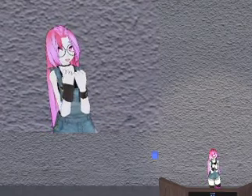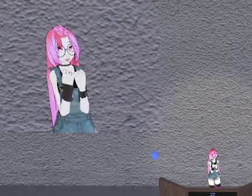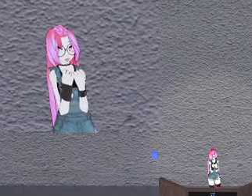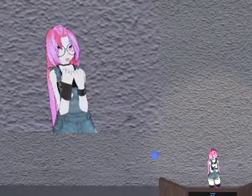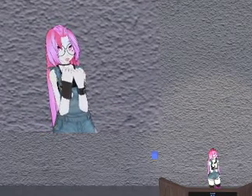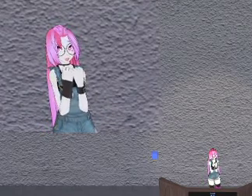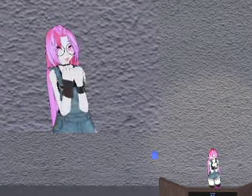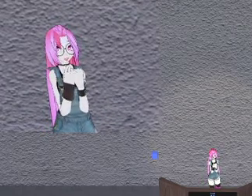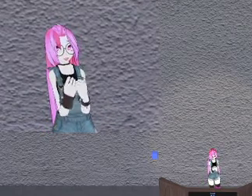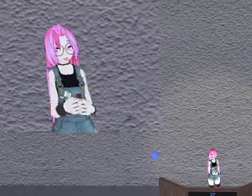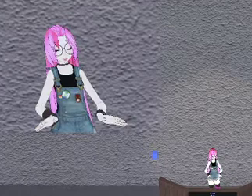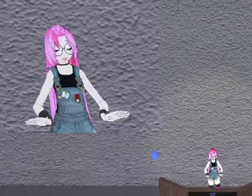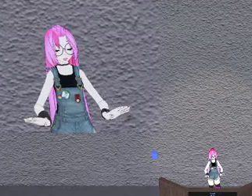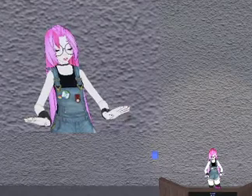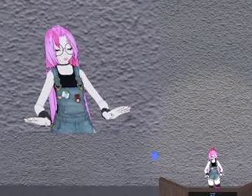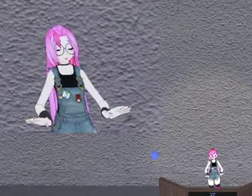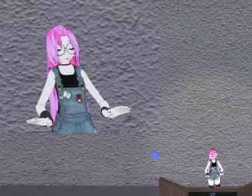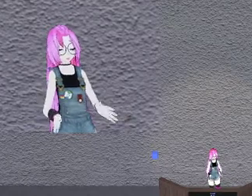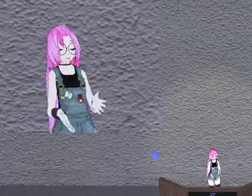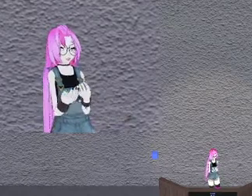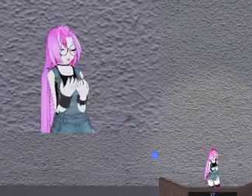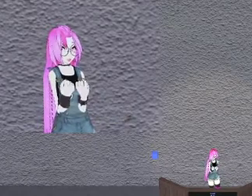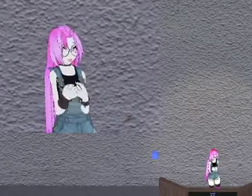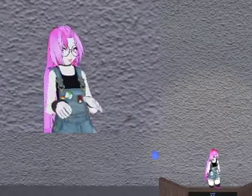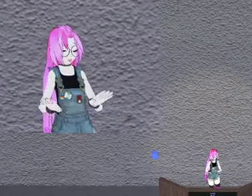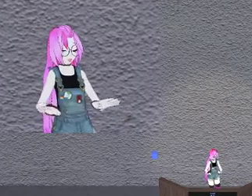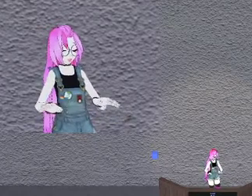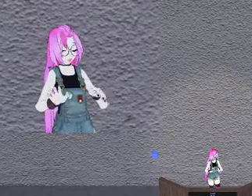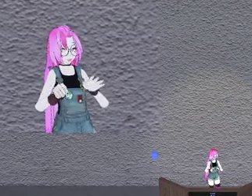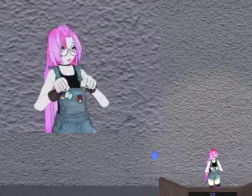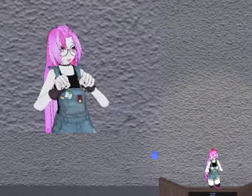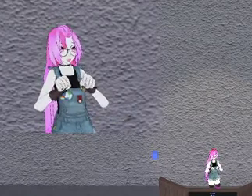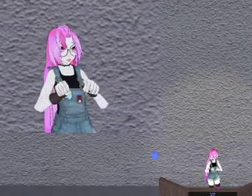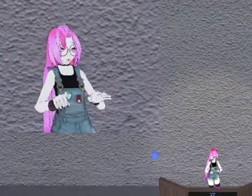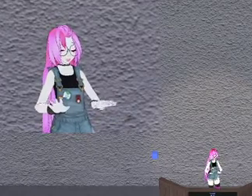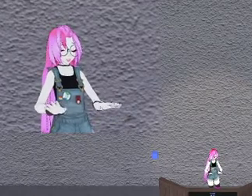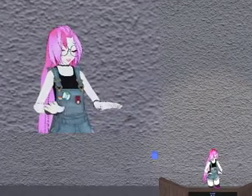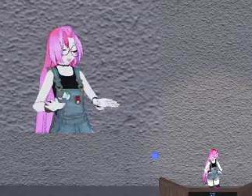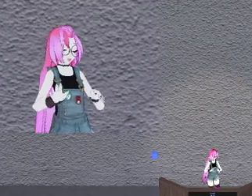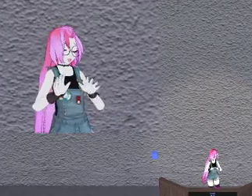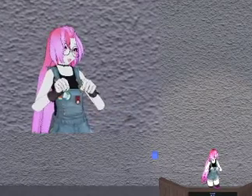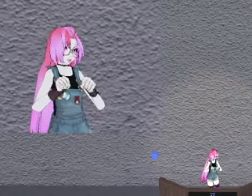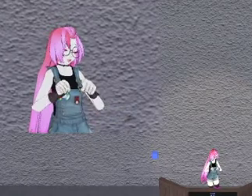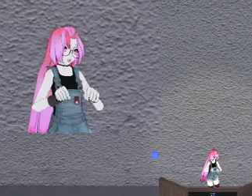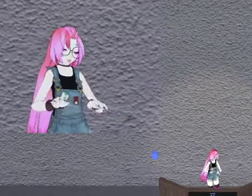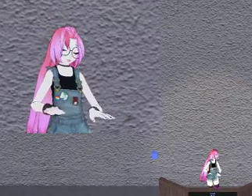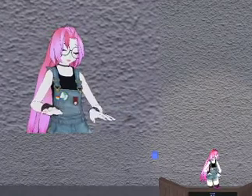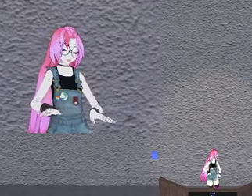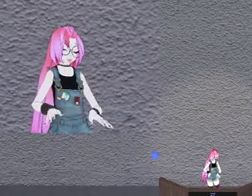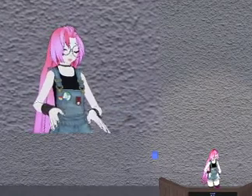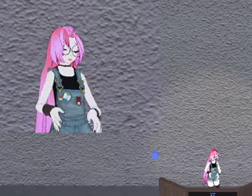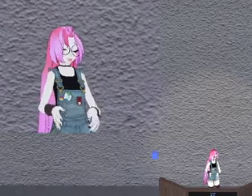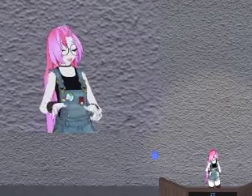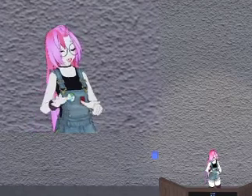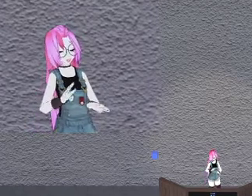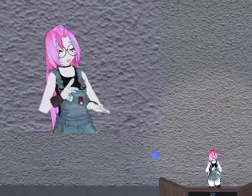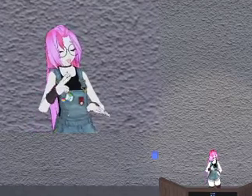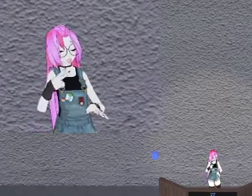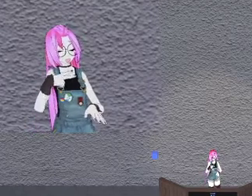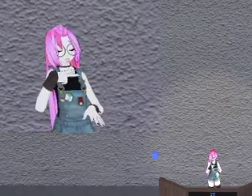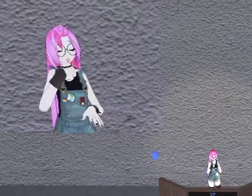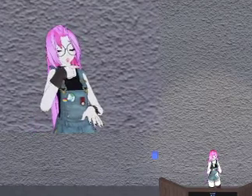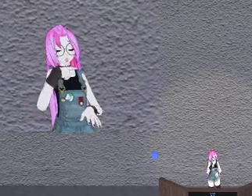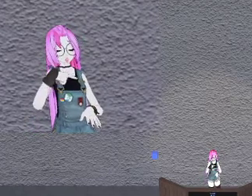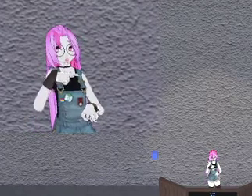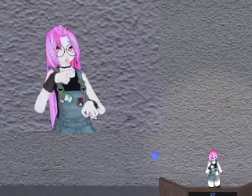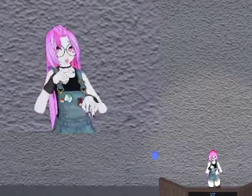where hands are towards yourself, and then you go like this. Totally right. However, it's easier just to do that. I like it that way. This could also be